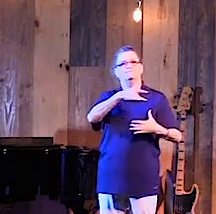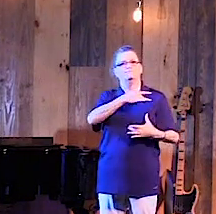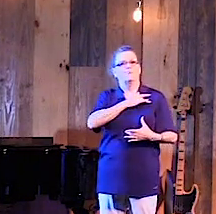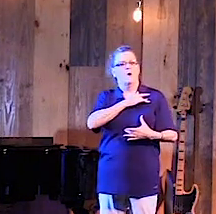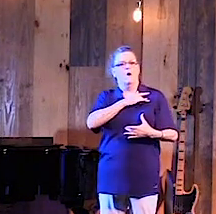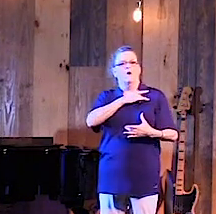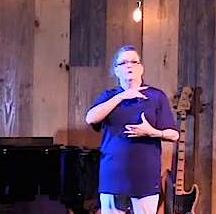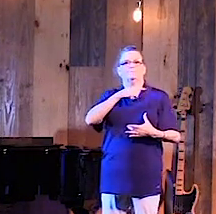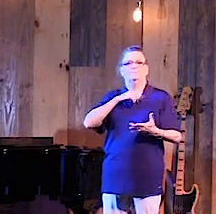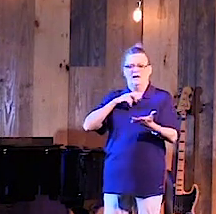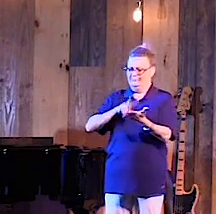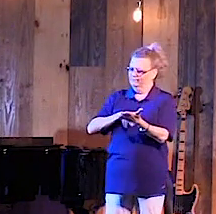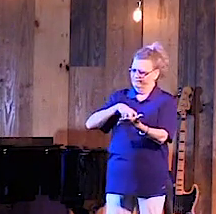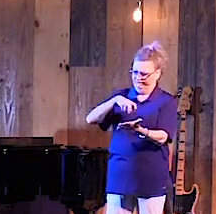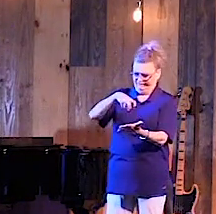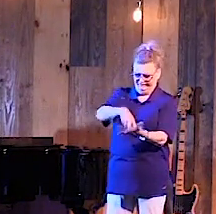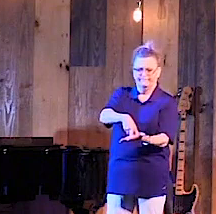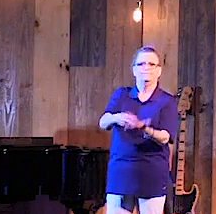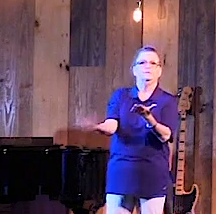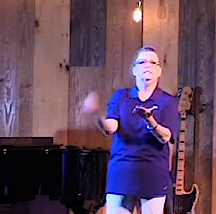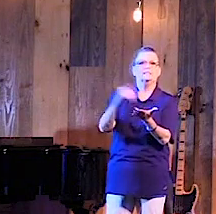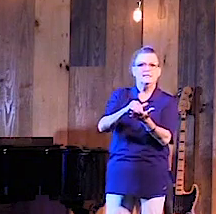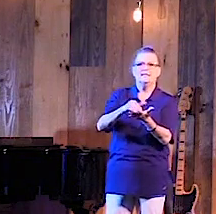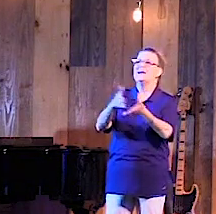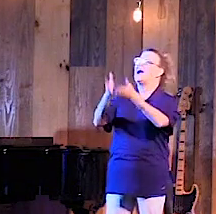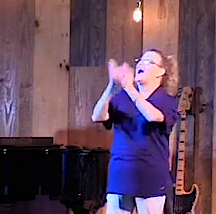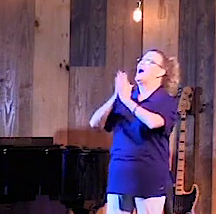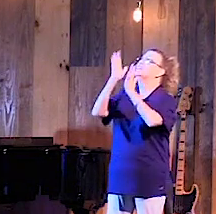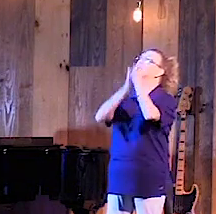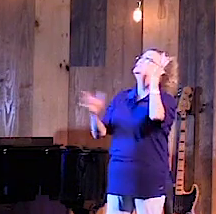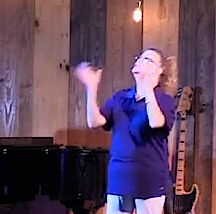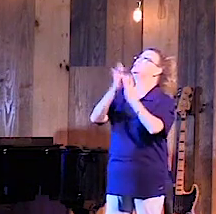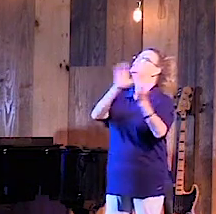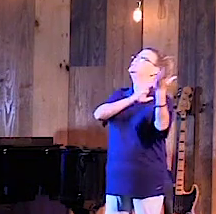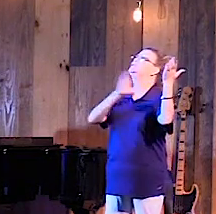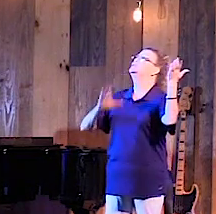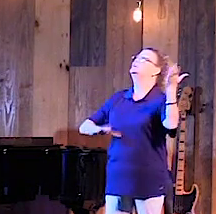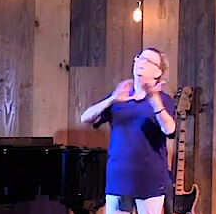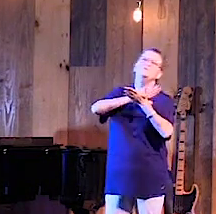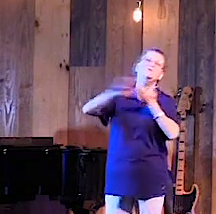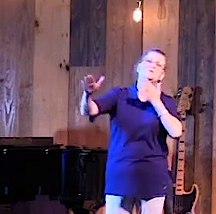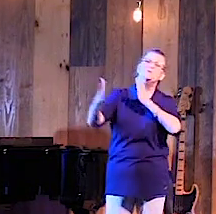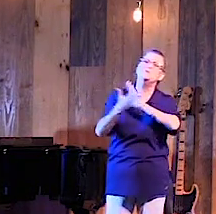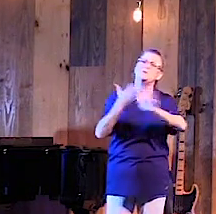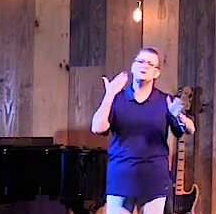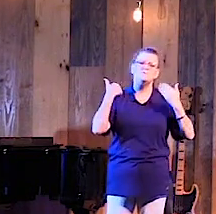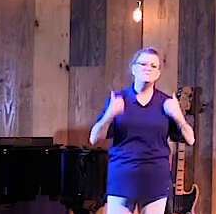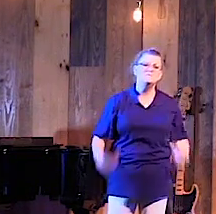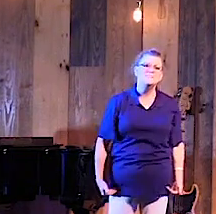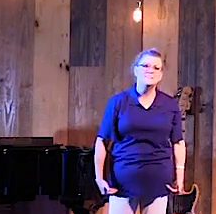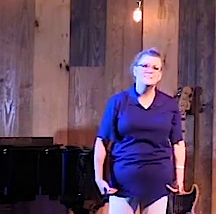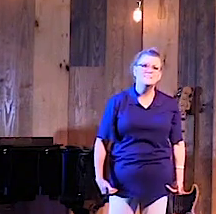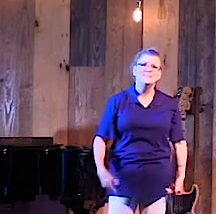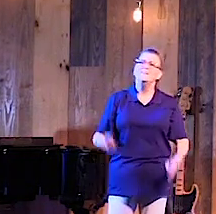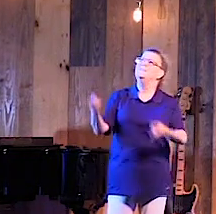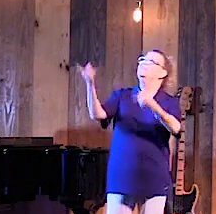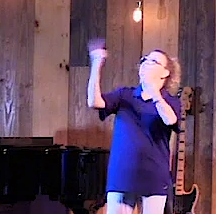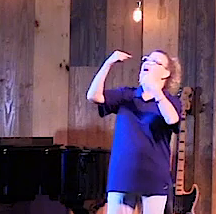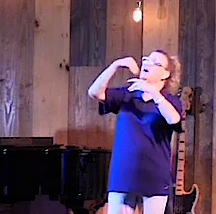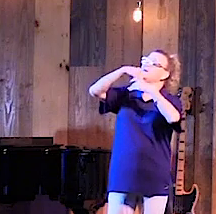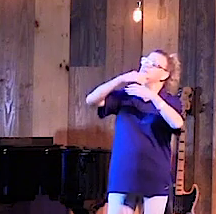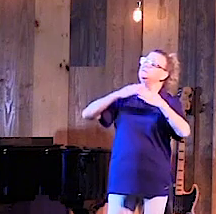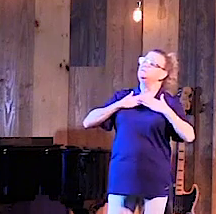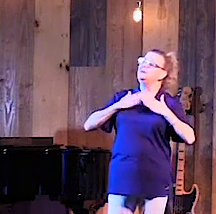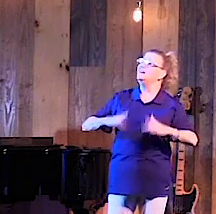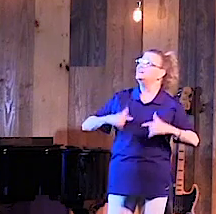got back down on my knees and I asked Jesus Christ to forgive me. I asked Jesus Christ to come into my life, to